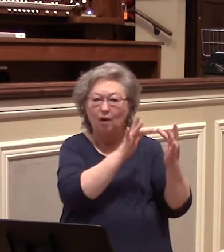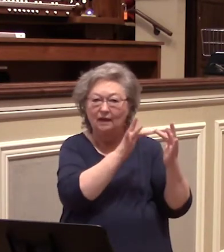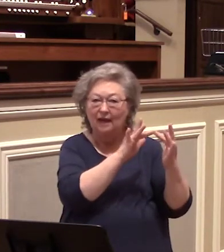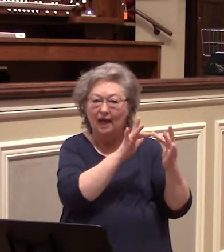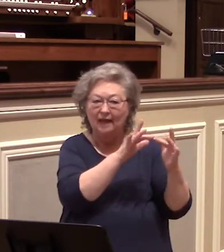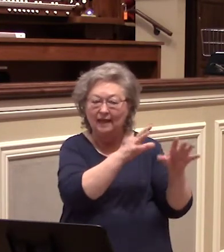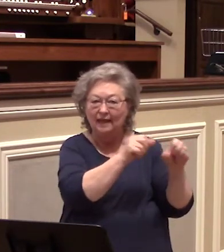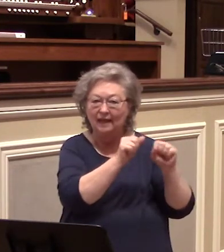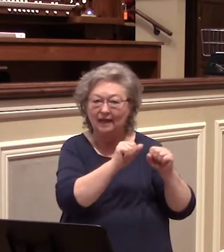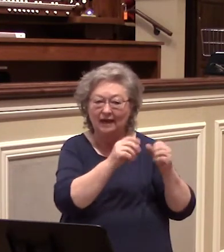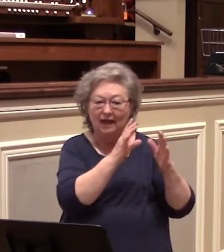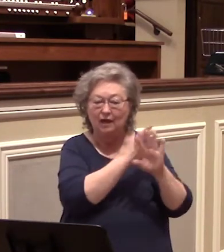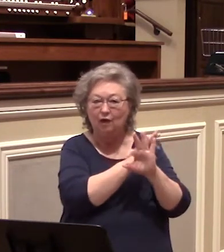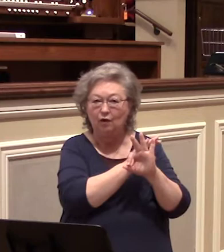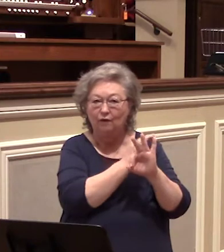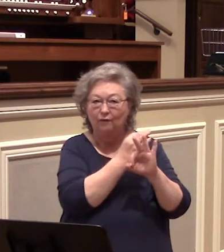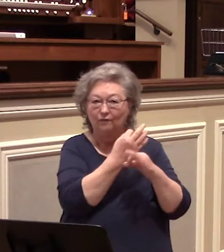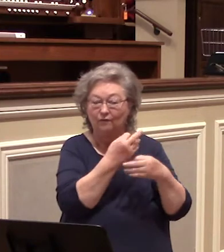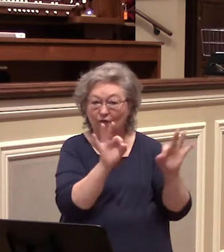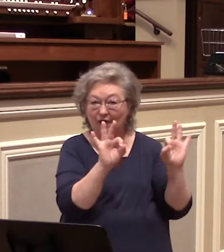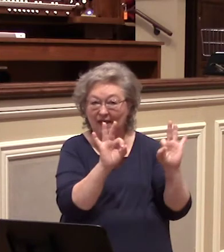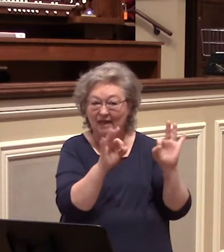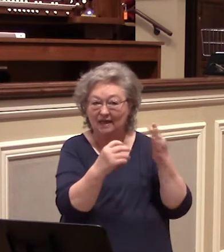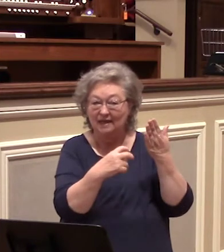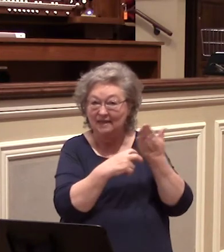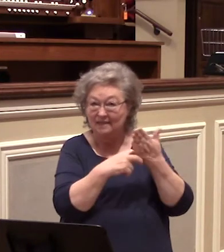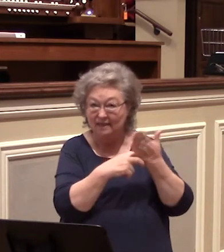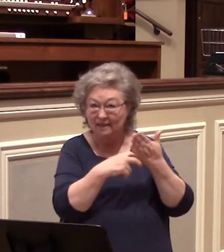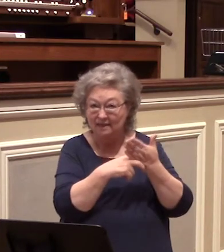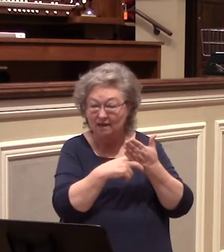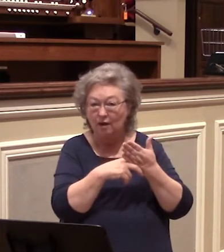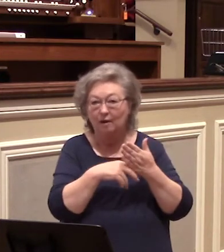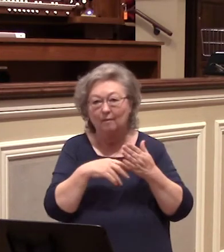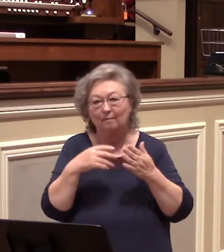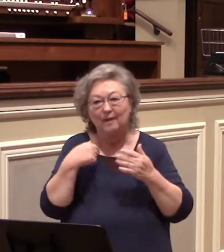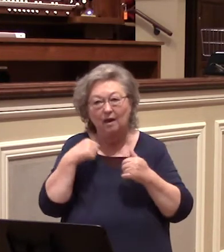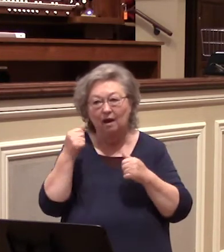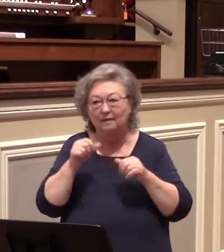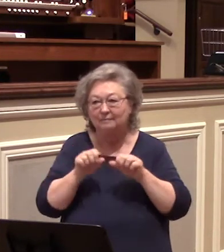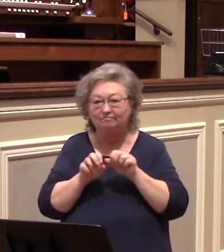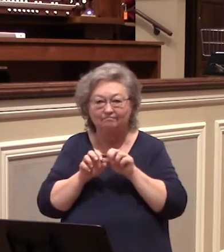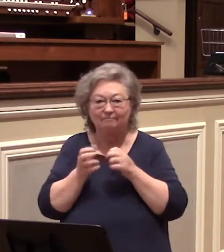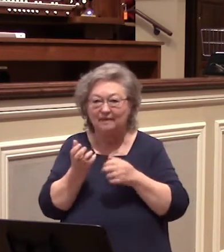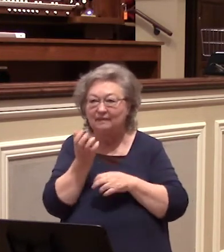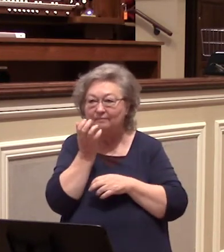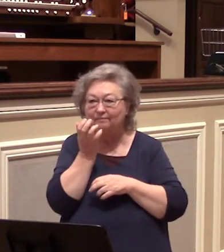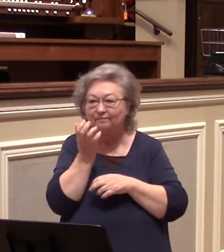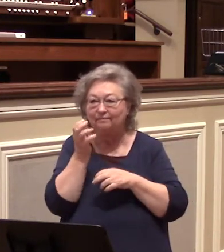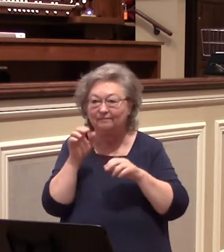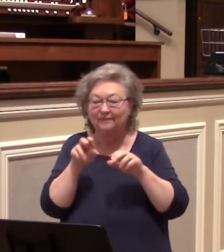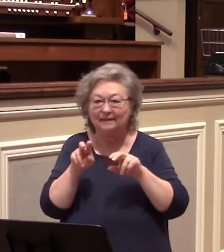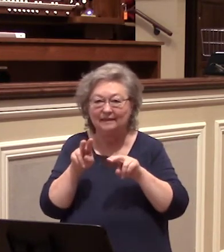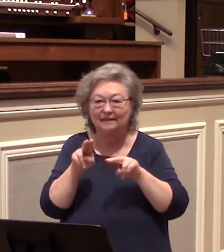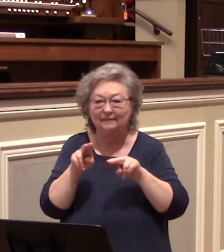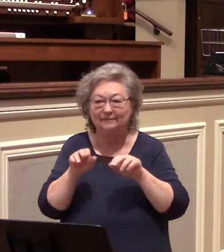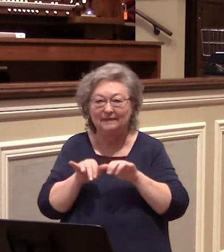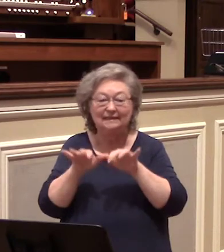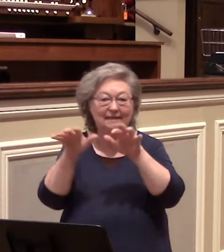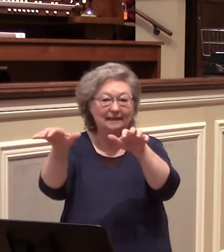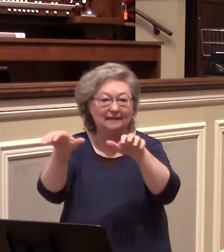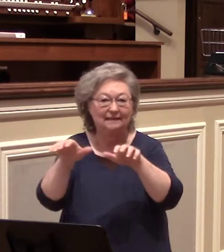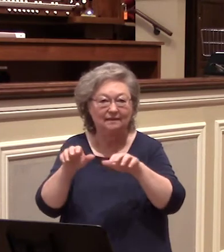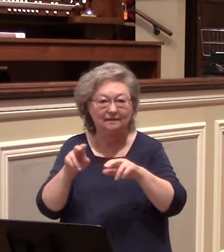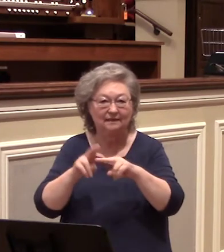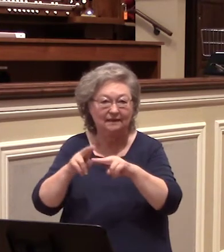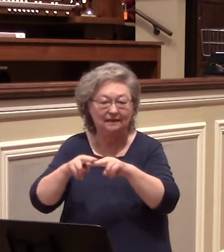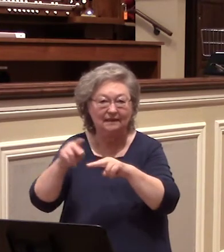ticket, as we do have limited seating at both of those services. So don't forget that. Next Sunday, Sunday following